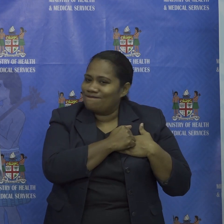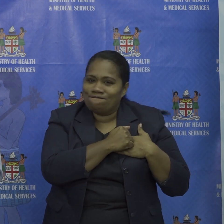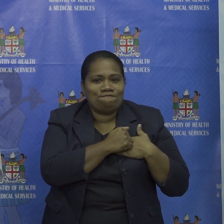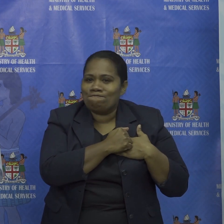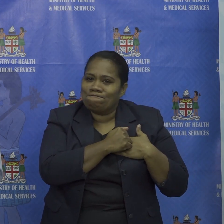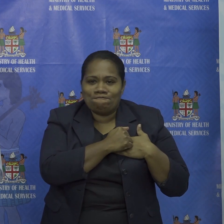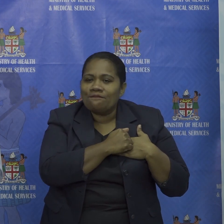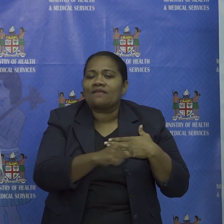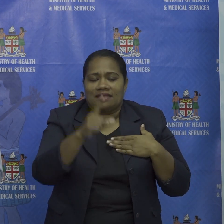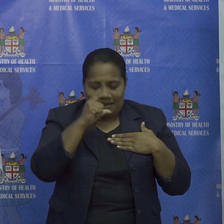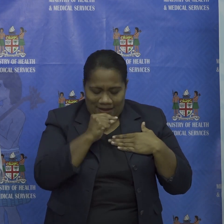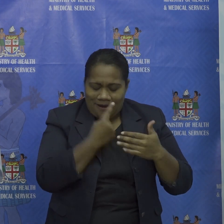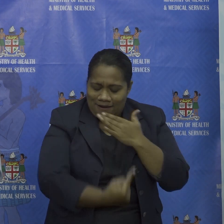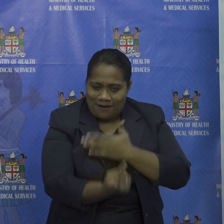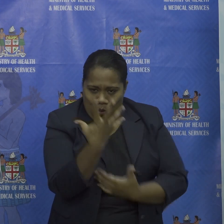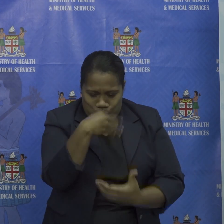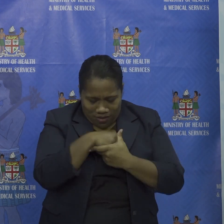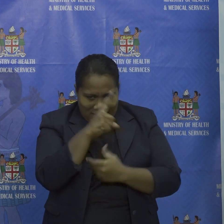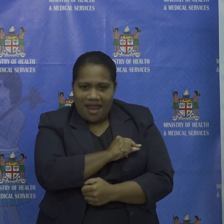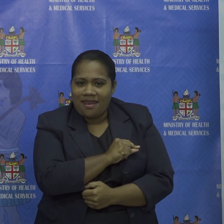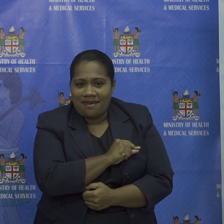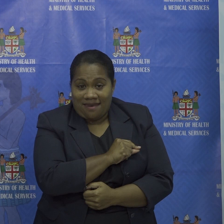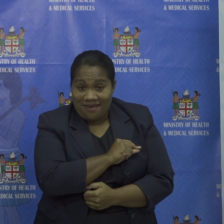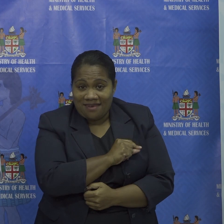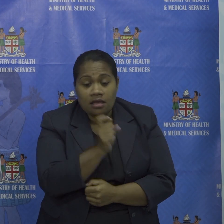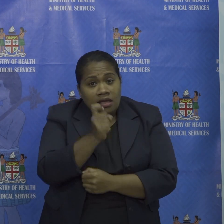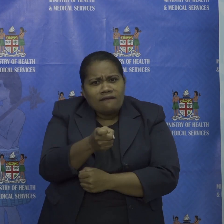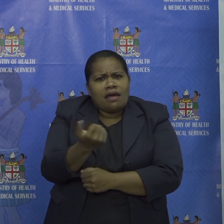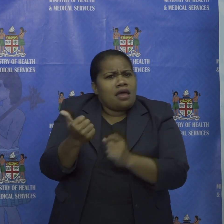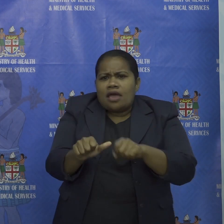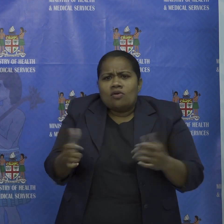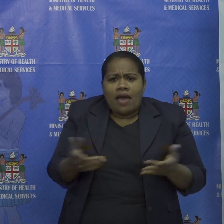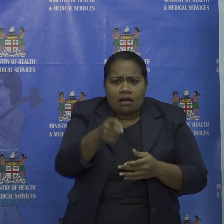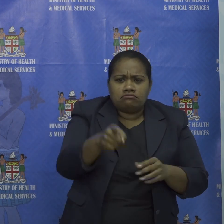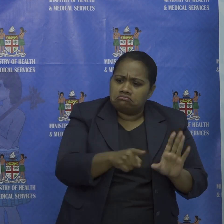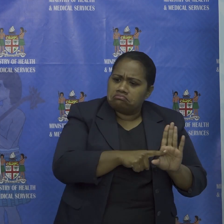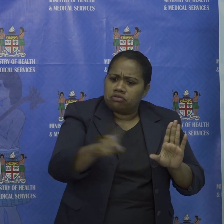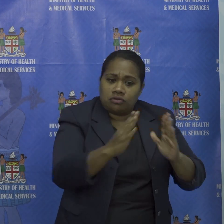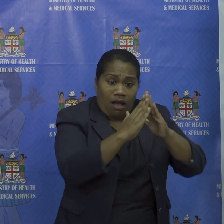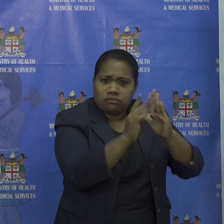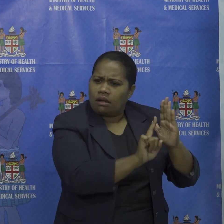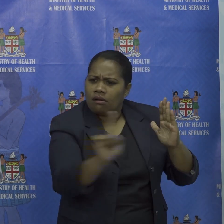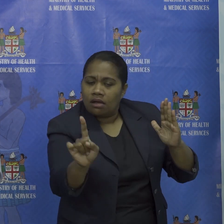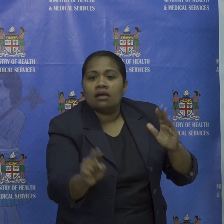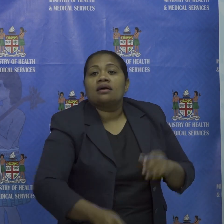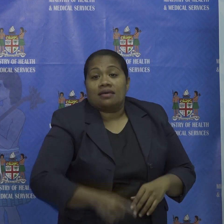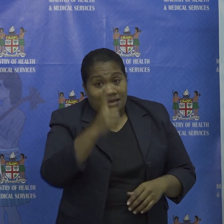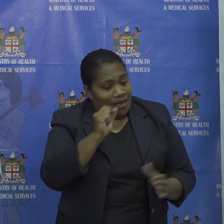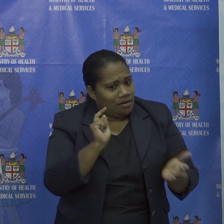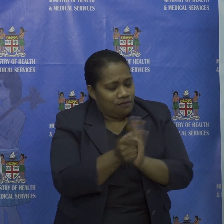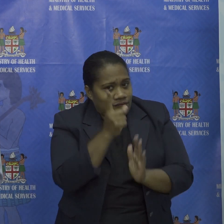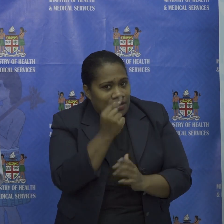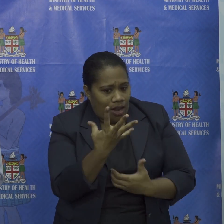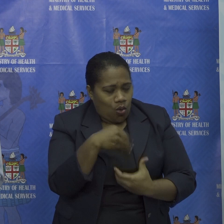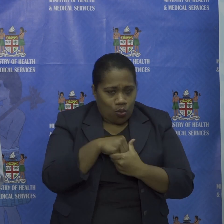You still could have been. If you've been anywhere outside your house, there is a chance that you can contract the virus. Every time you